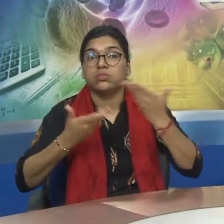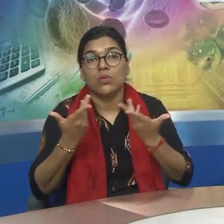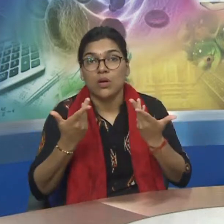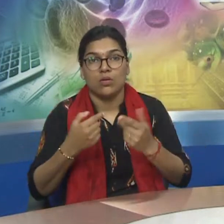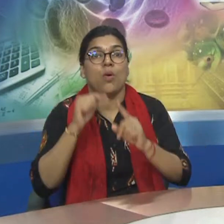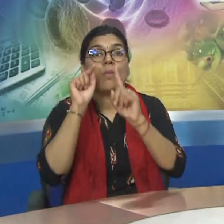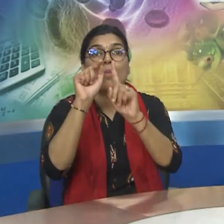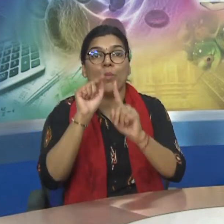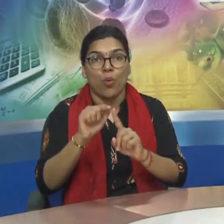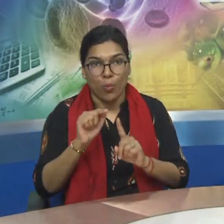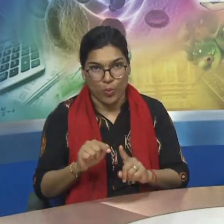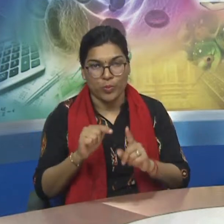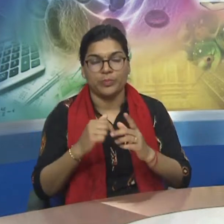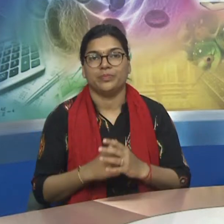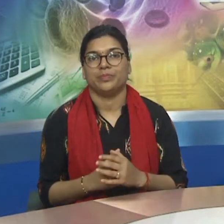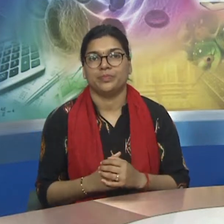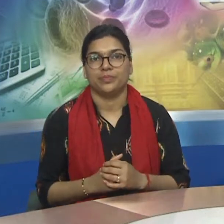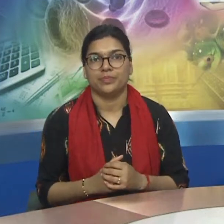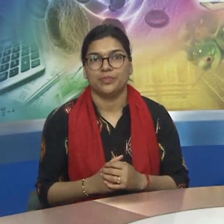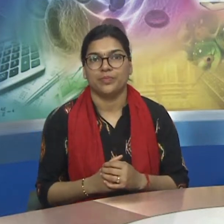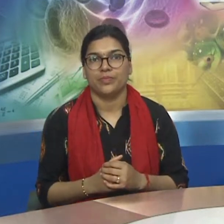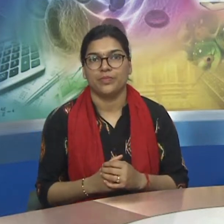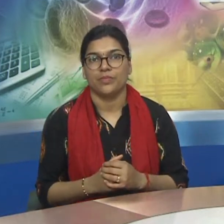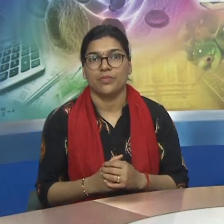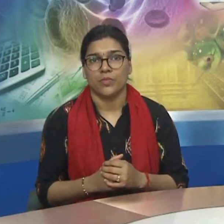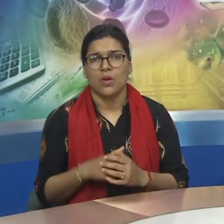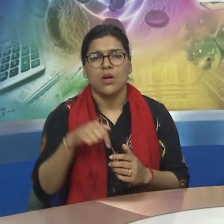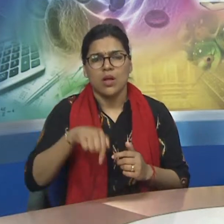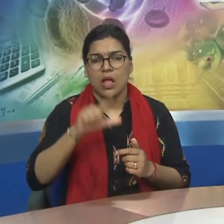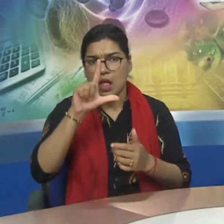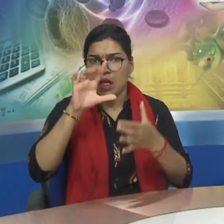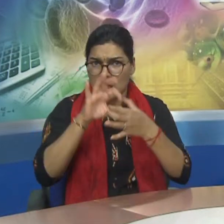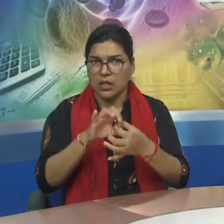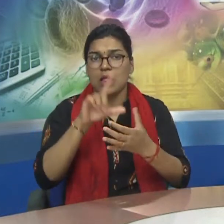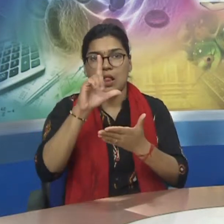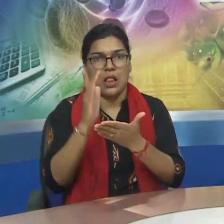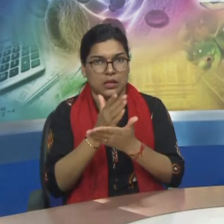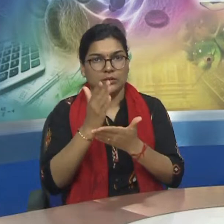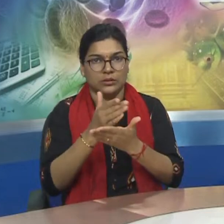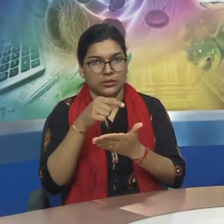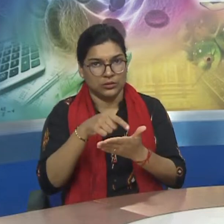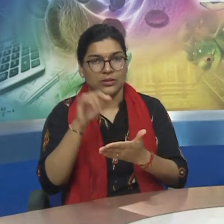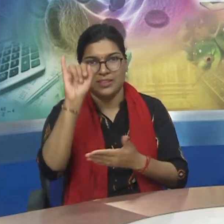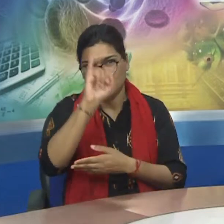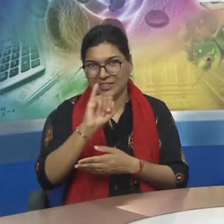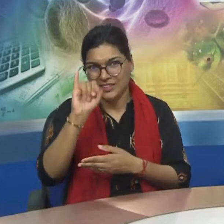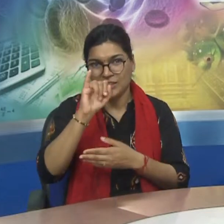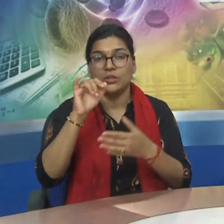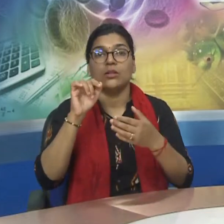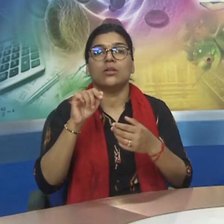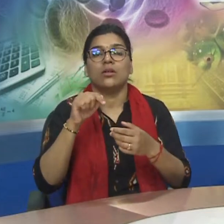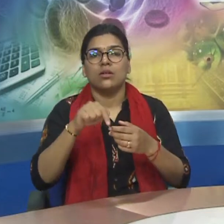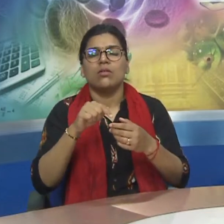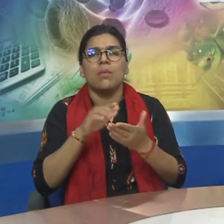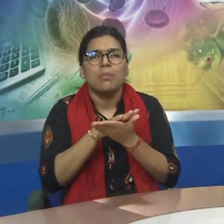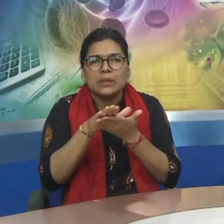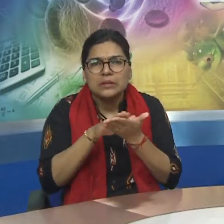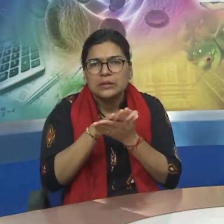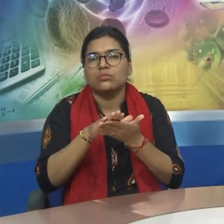So now we will begin our chapter. These are the objectives of lesson 6.